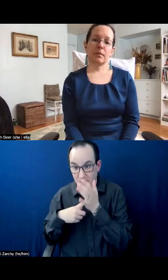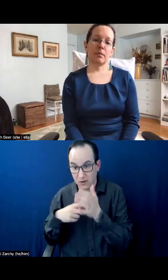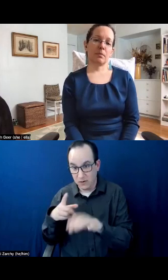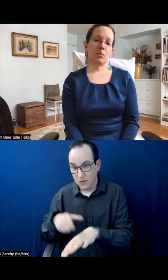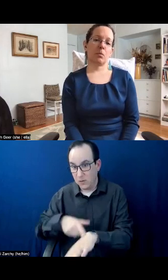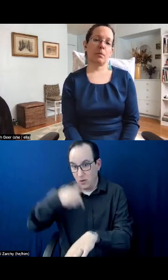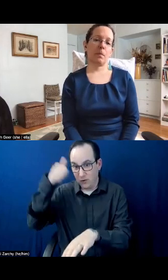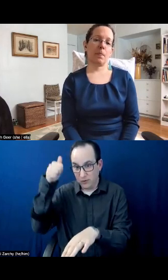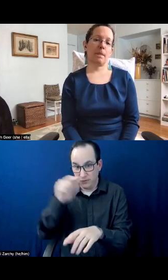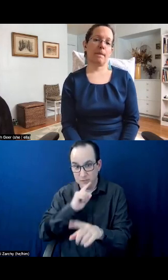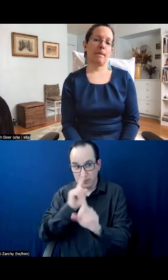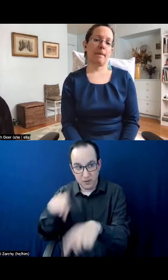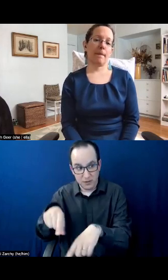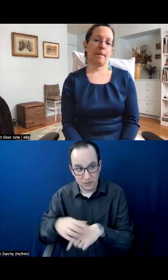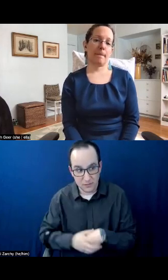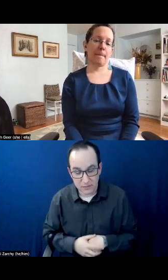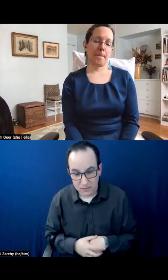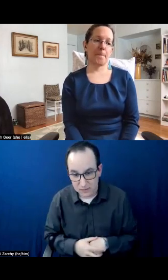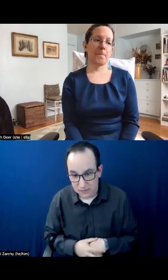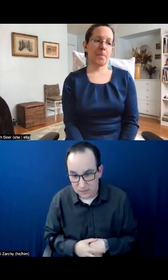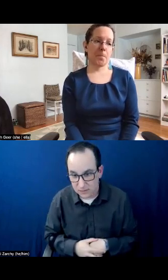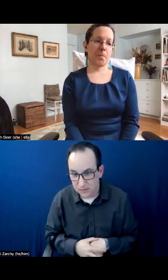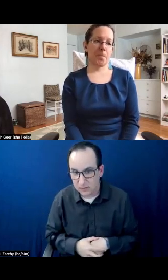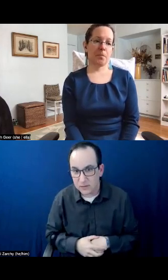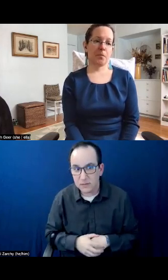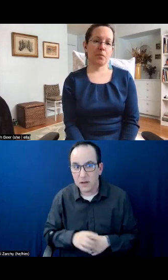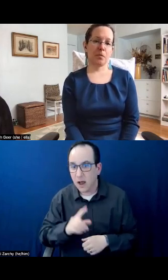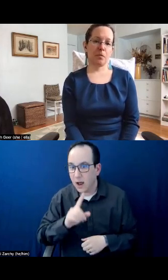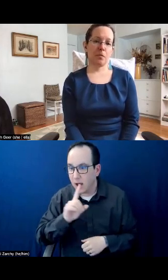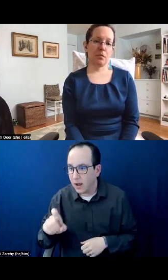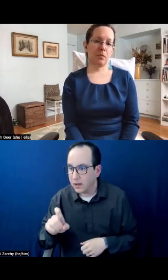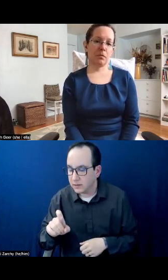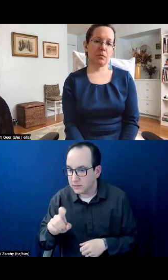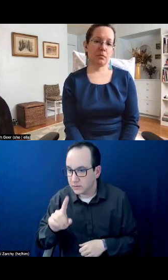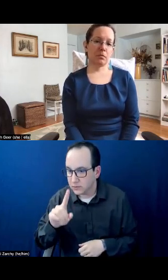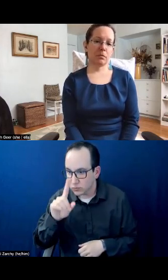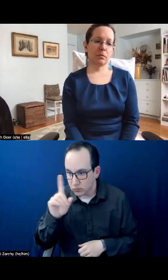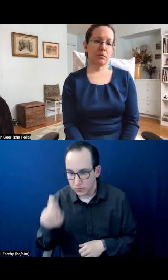Or set up a specific activity that requires a longer response.